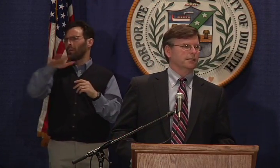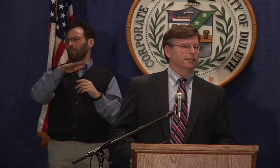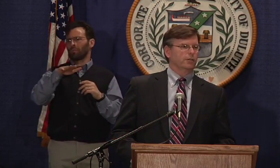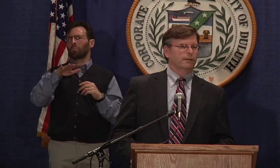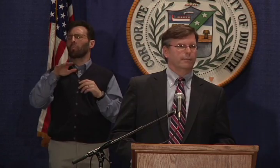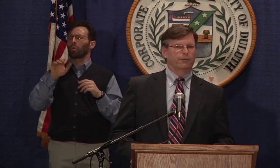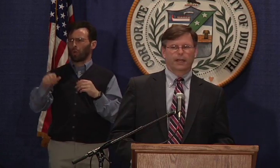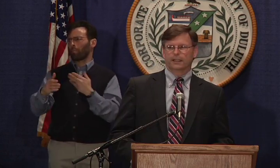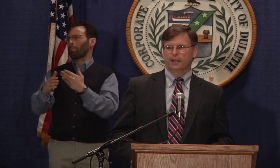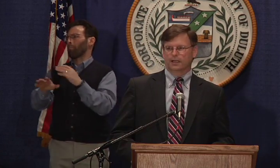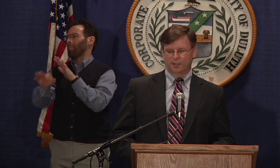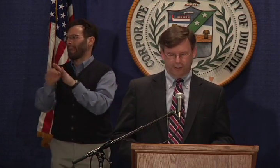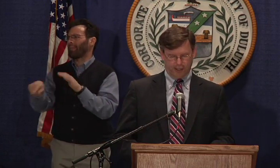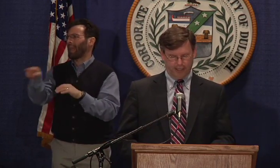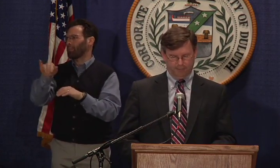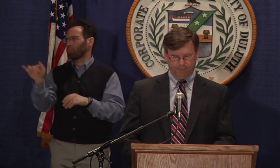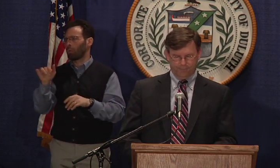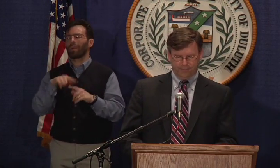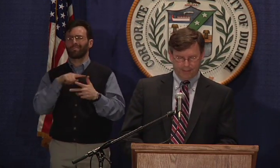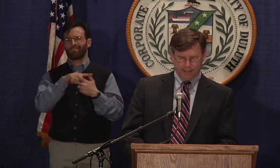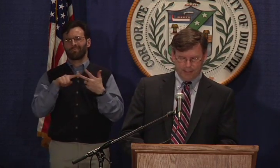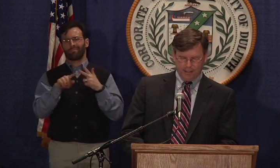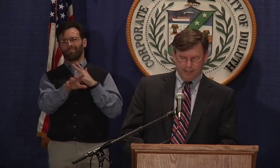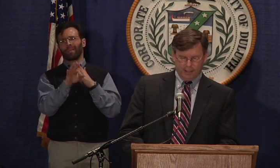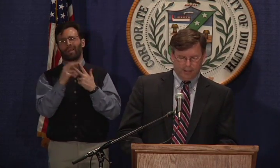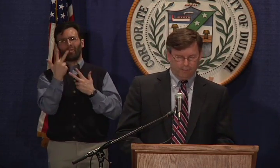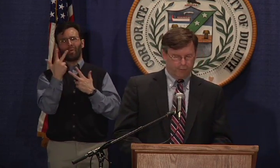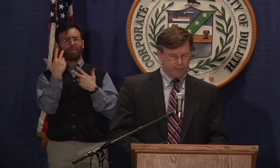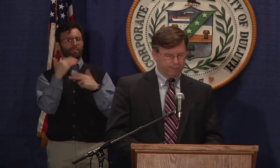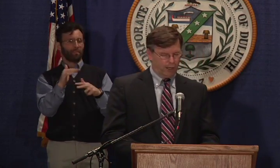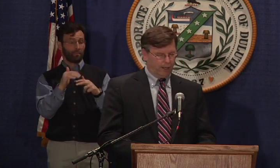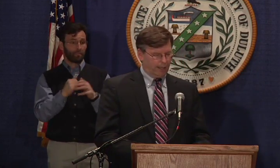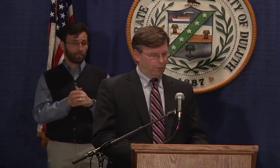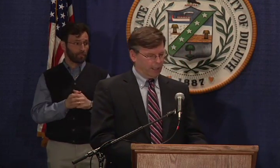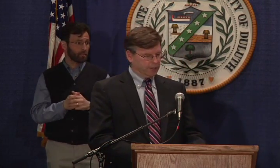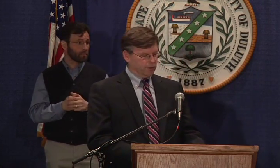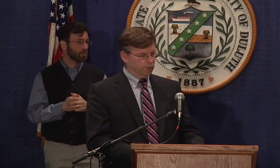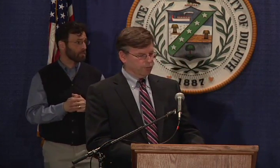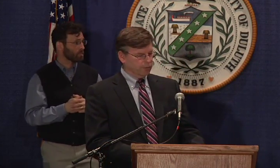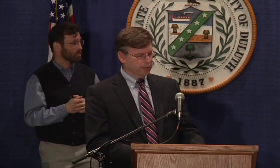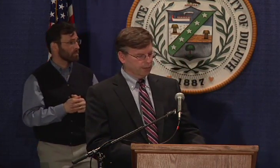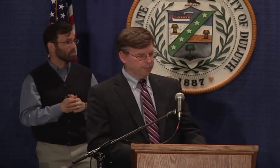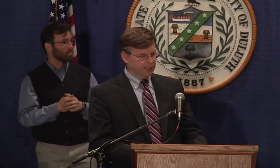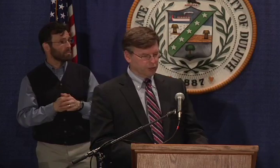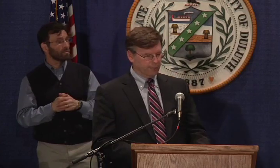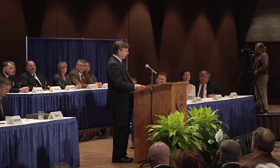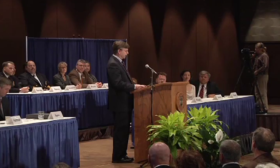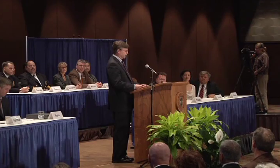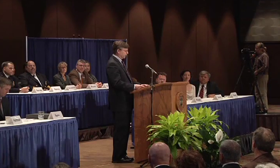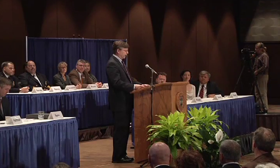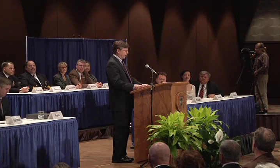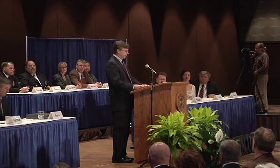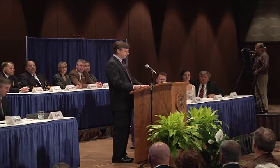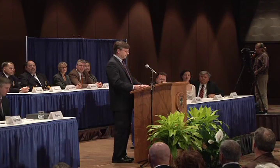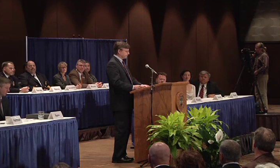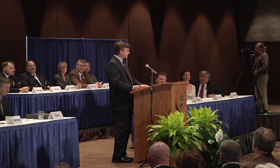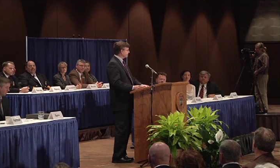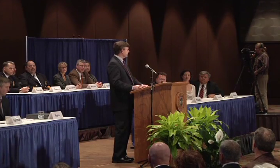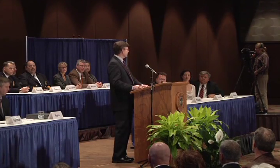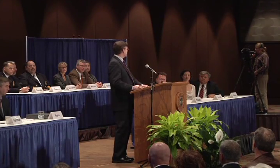just as easily could have been recognized here tonight. First of all, I want to mention Monica